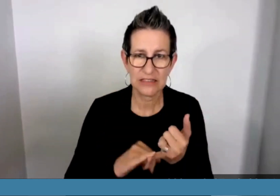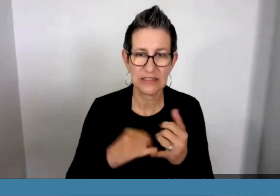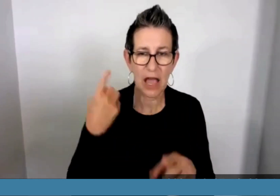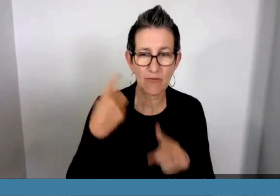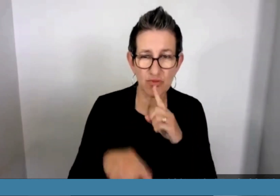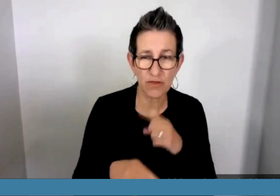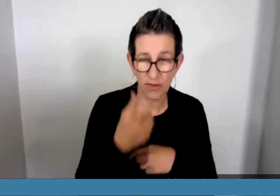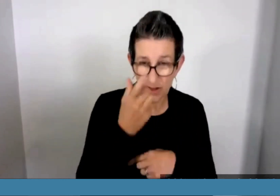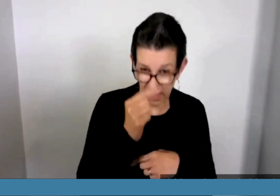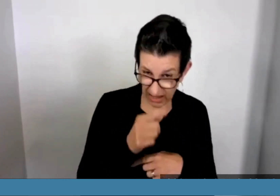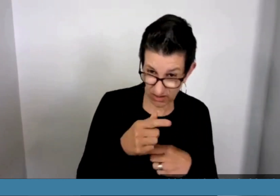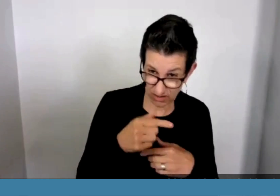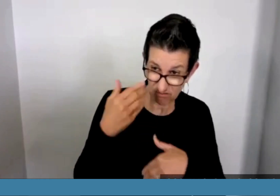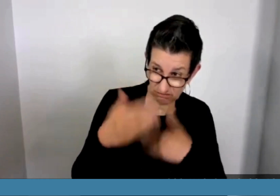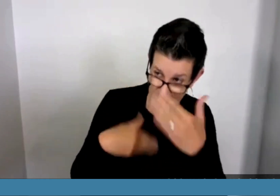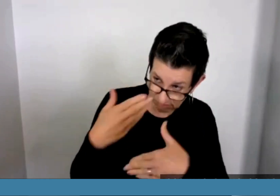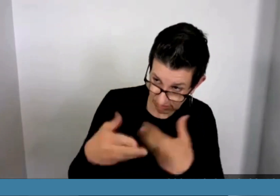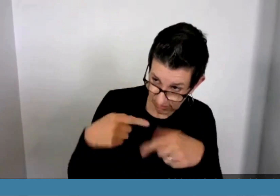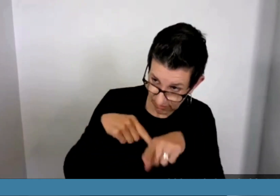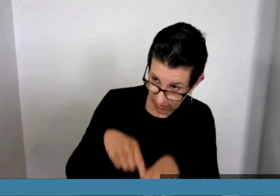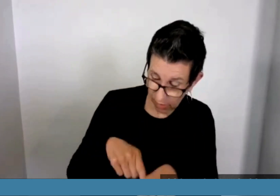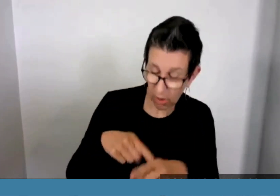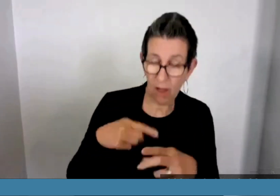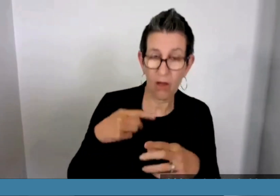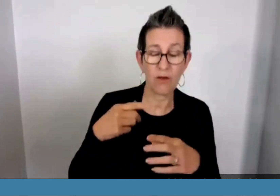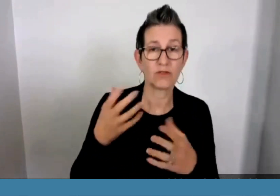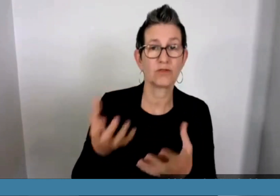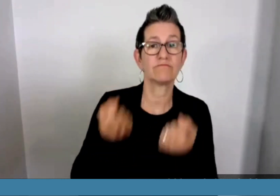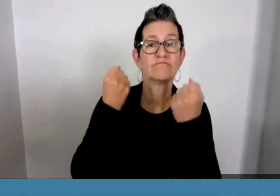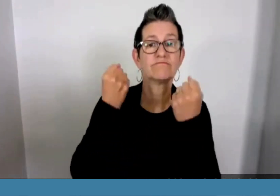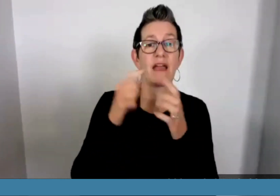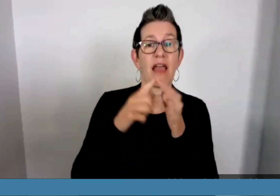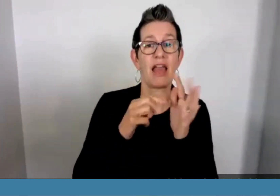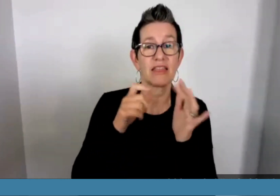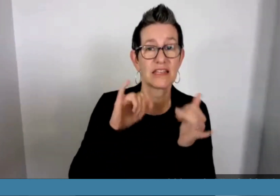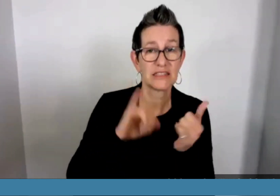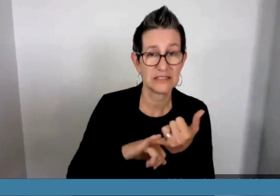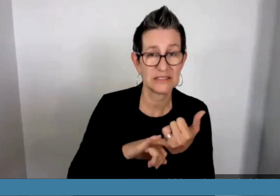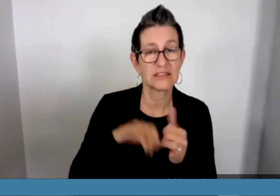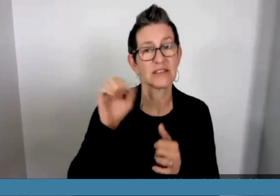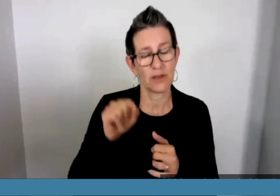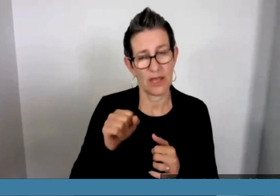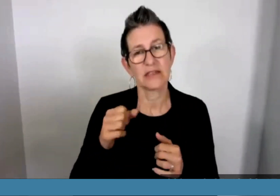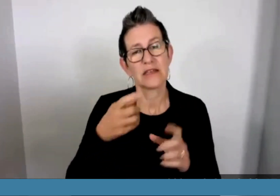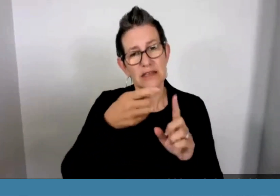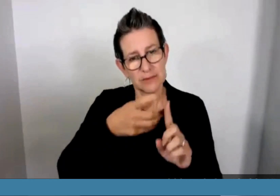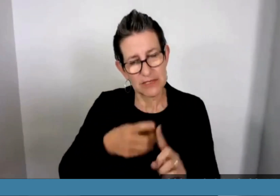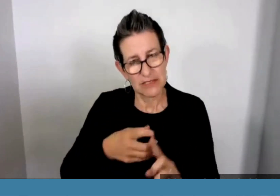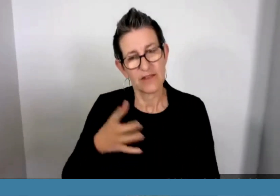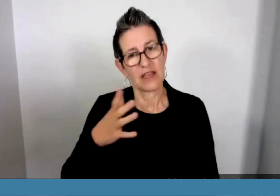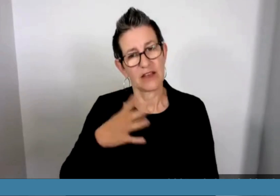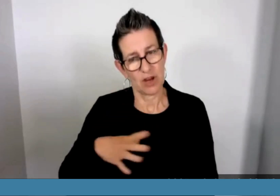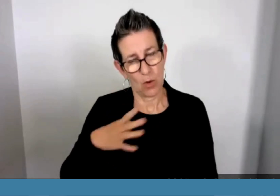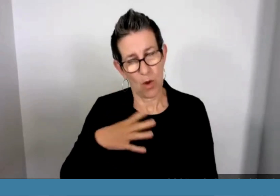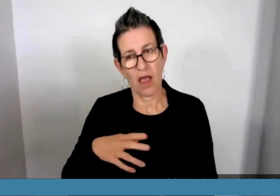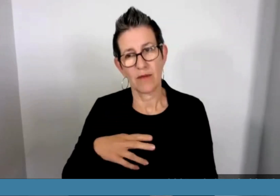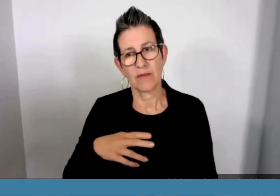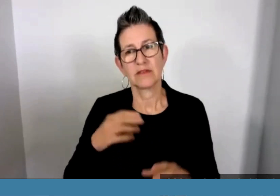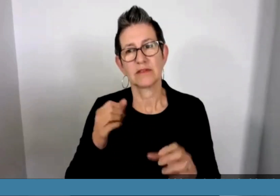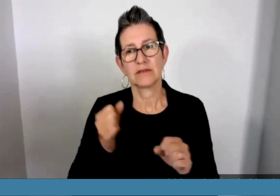So yeah, I think there are certain requirements that when we're administering funding do need to be met. Having